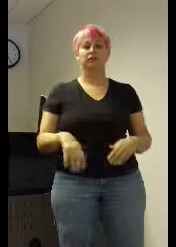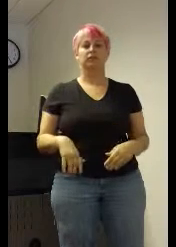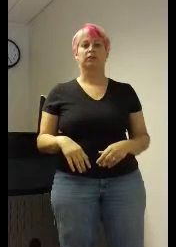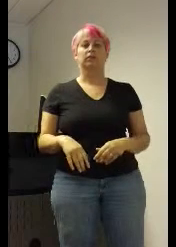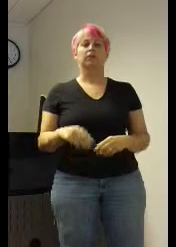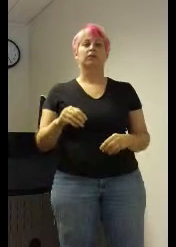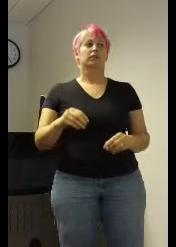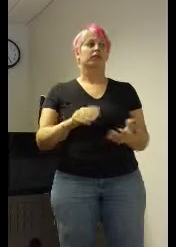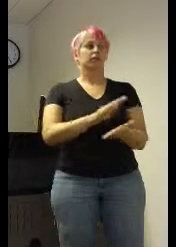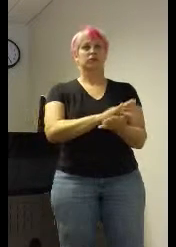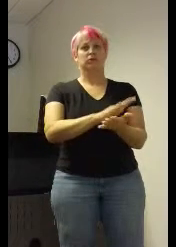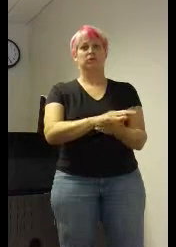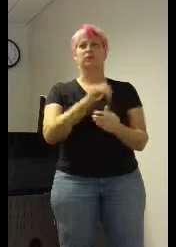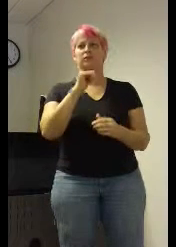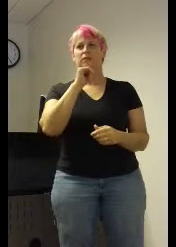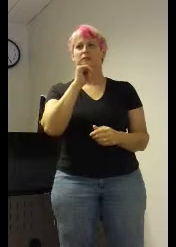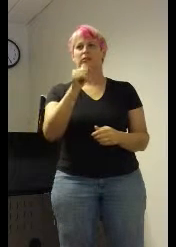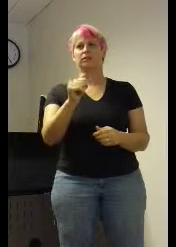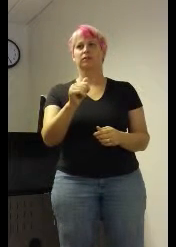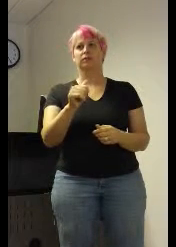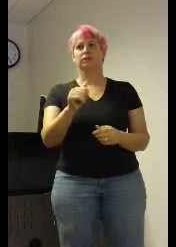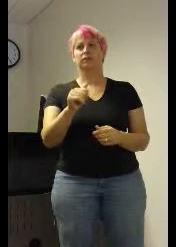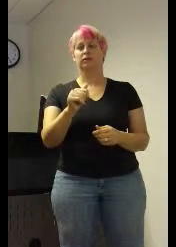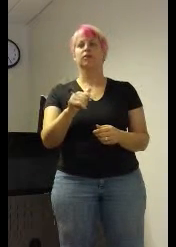how changing the environment can change the reaction.